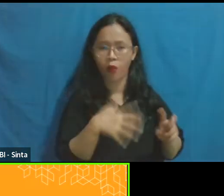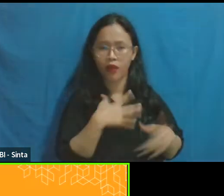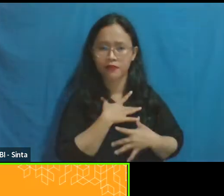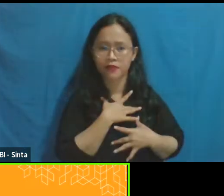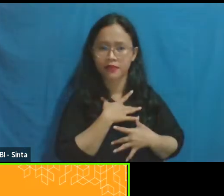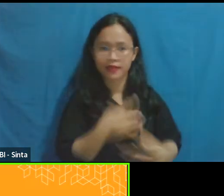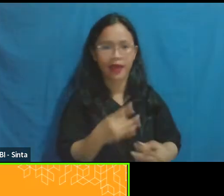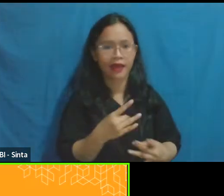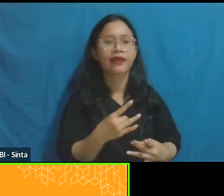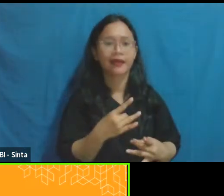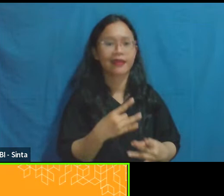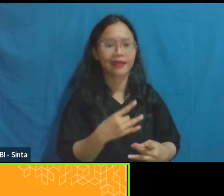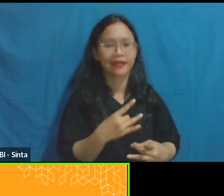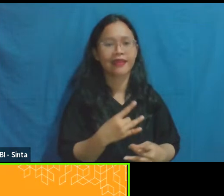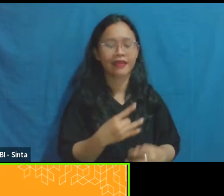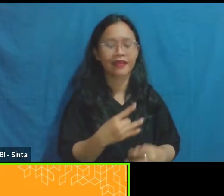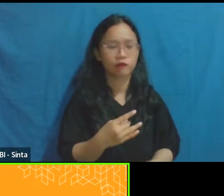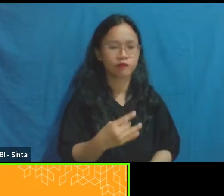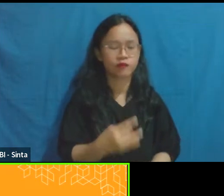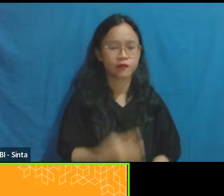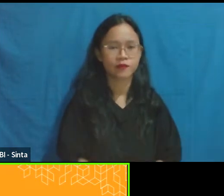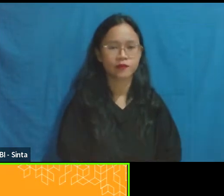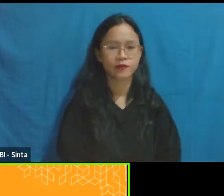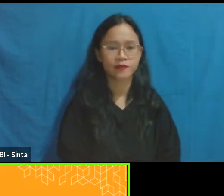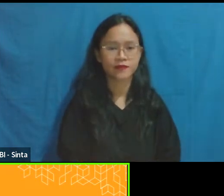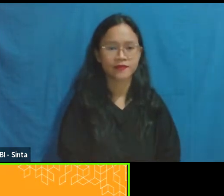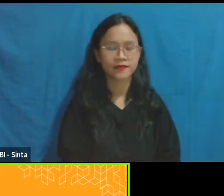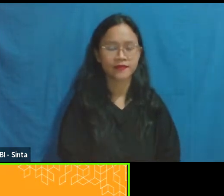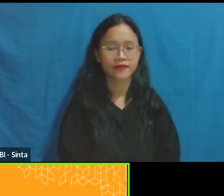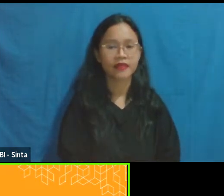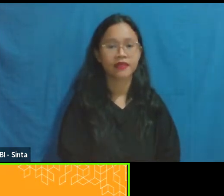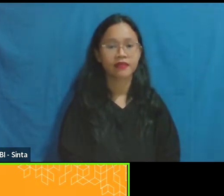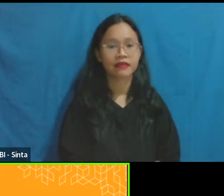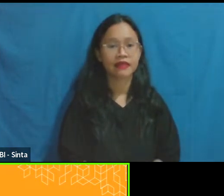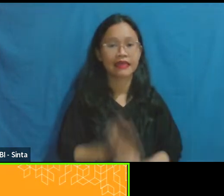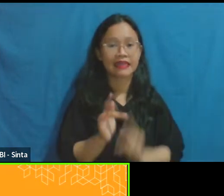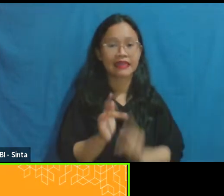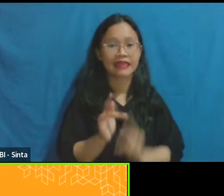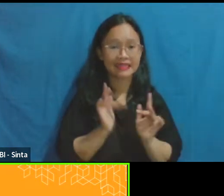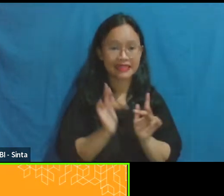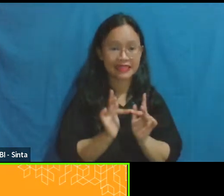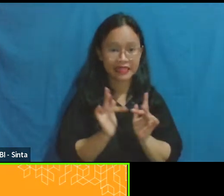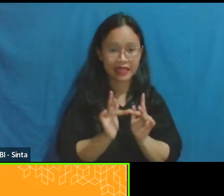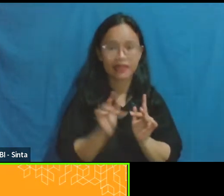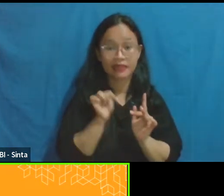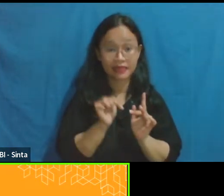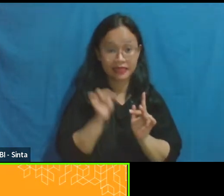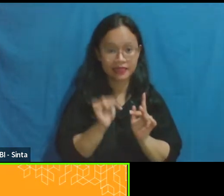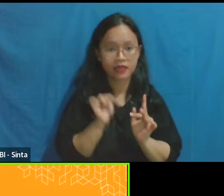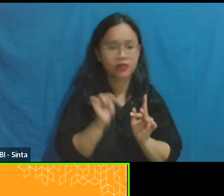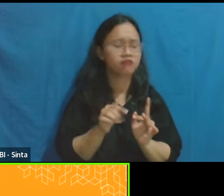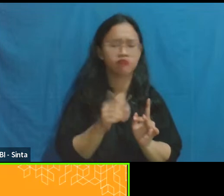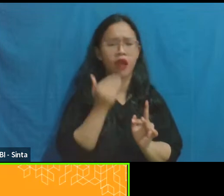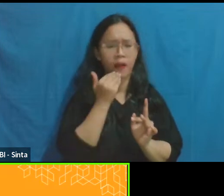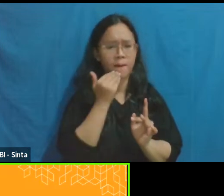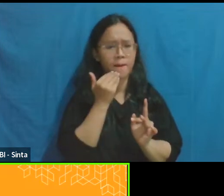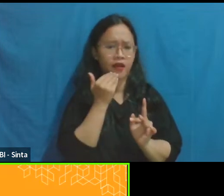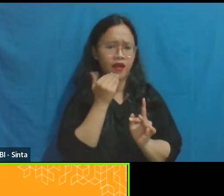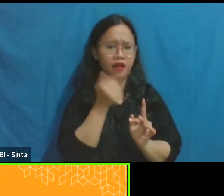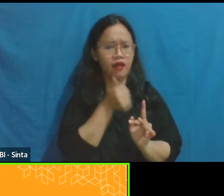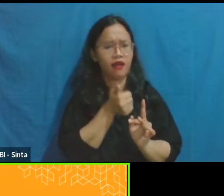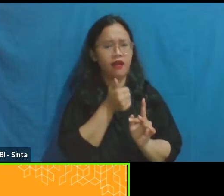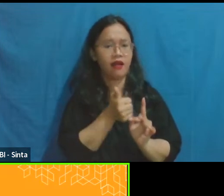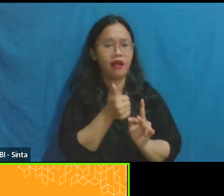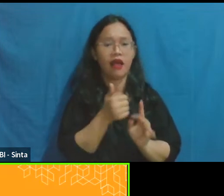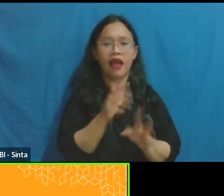You mentioned one of the spot is Raja Ampat, and it's very popular. And compared